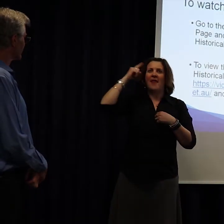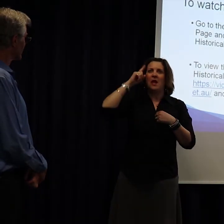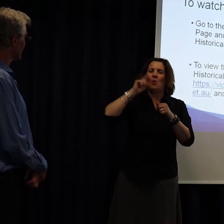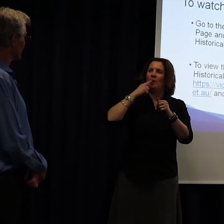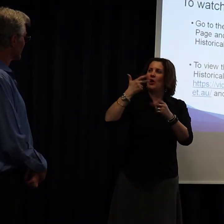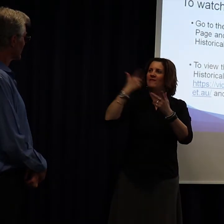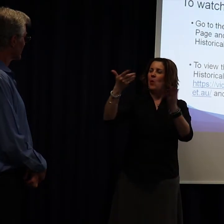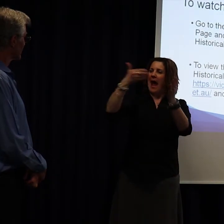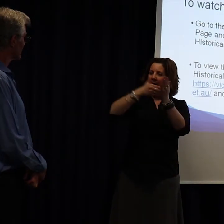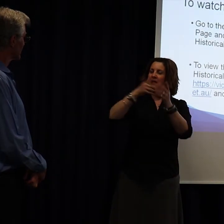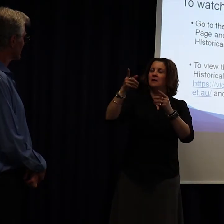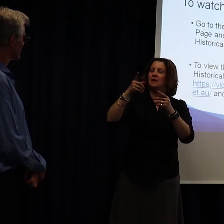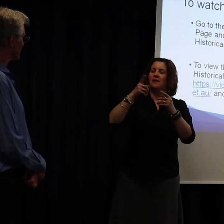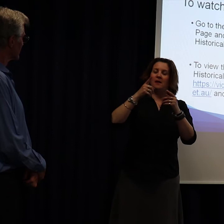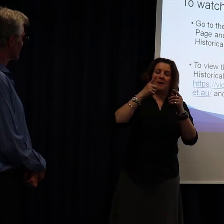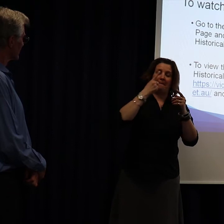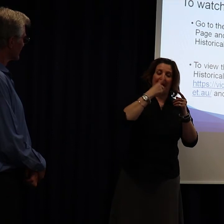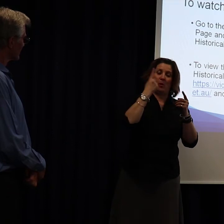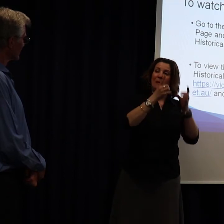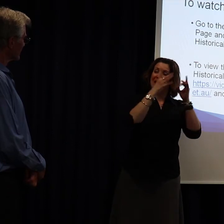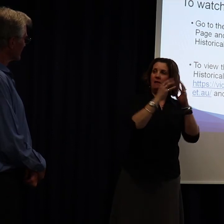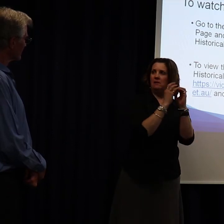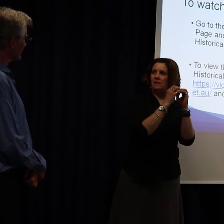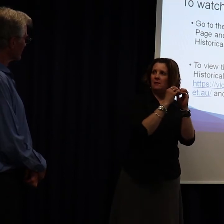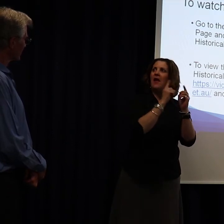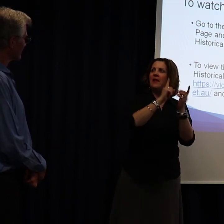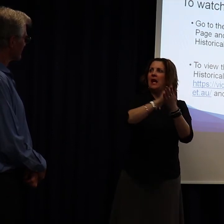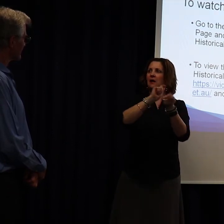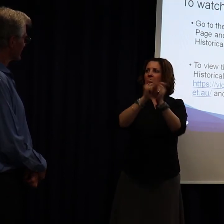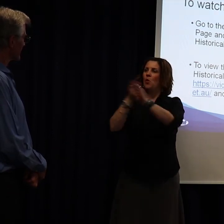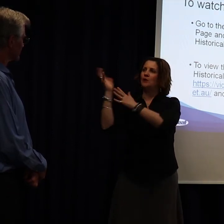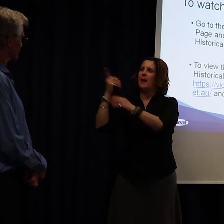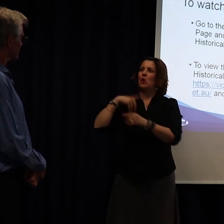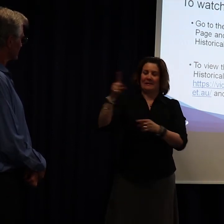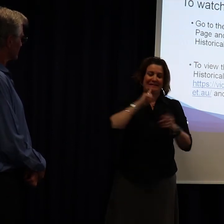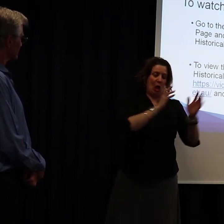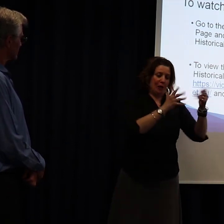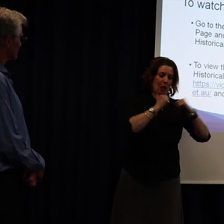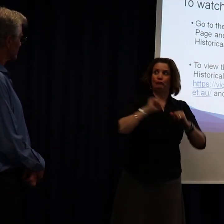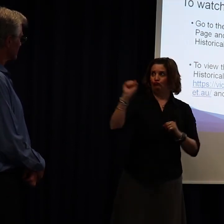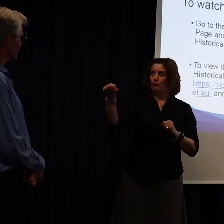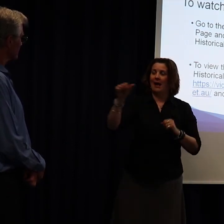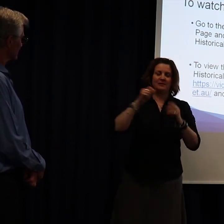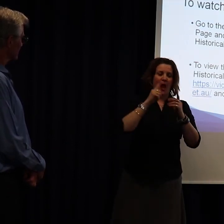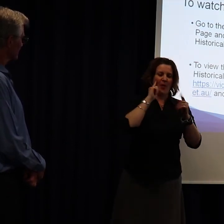Well, that's an amazing presentation. I just wanted to talk about the language changes over the years and how